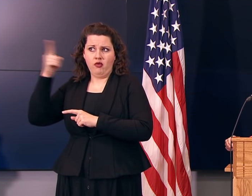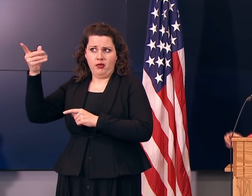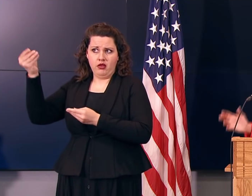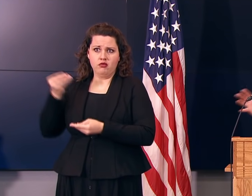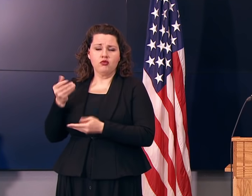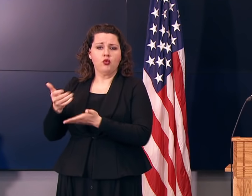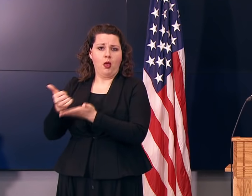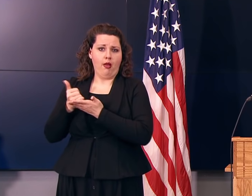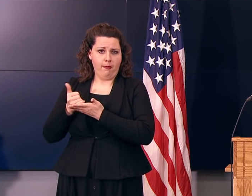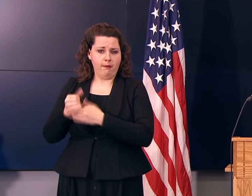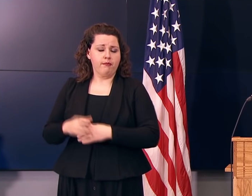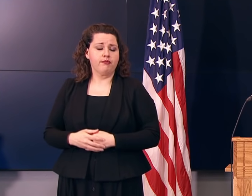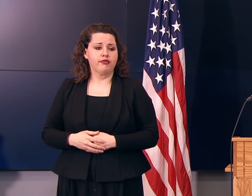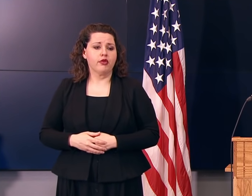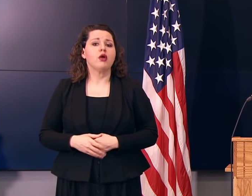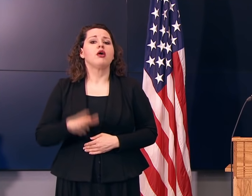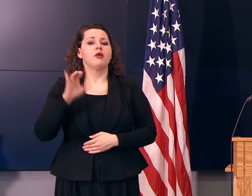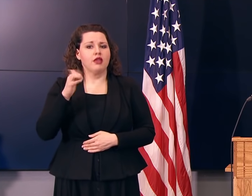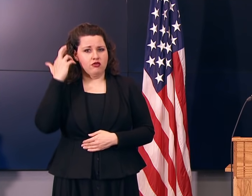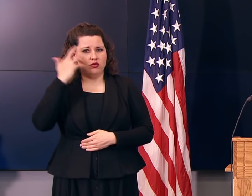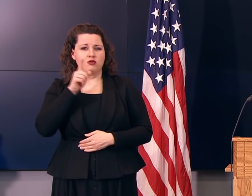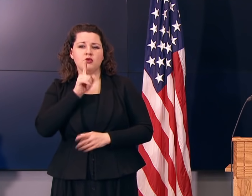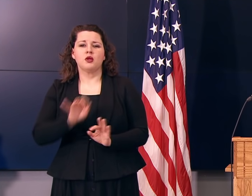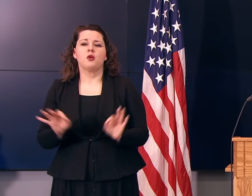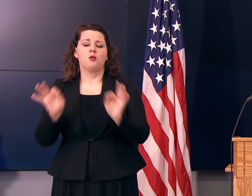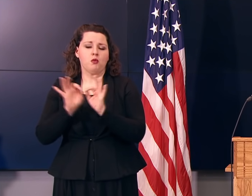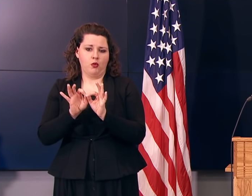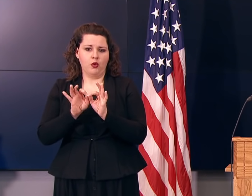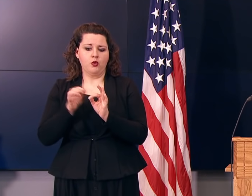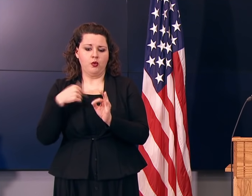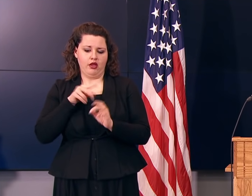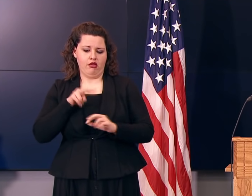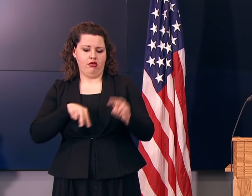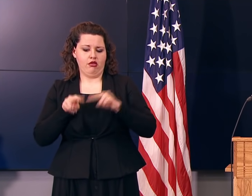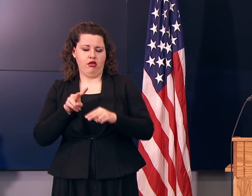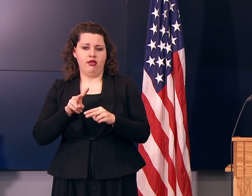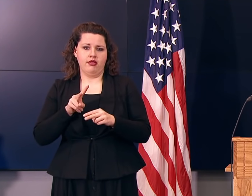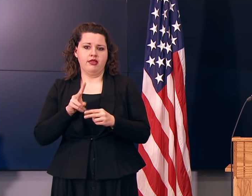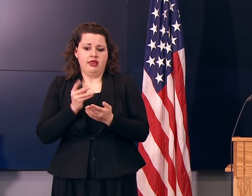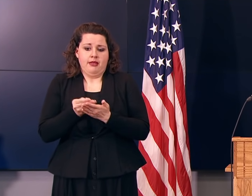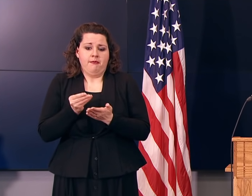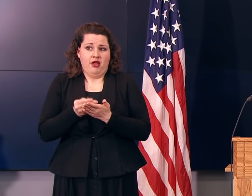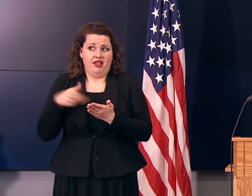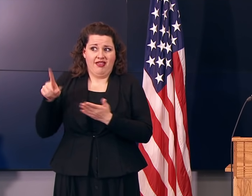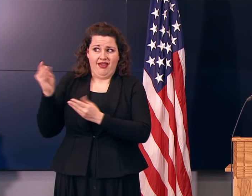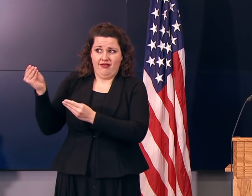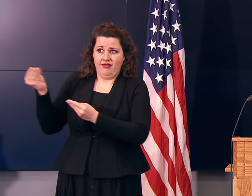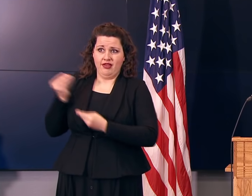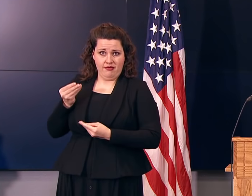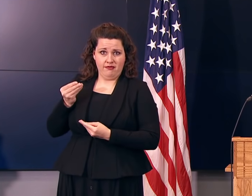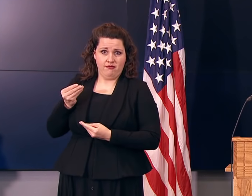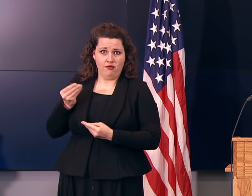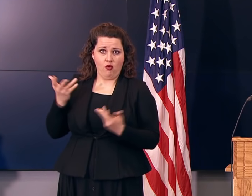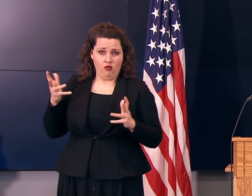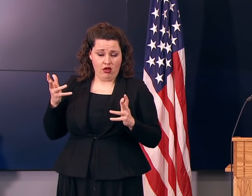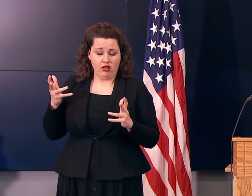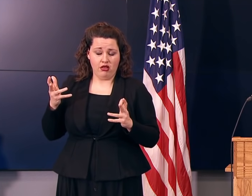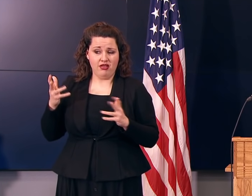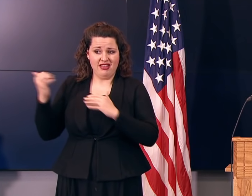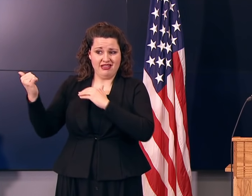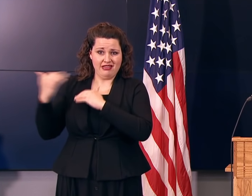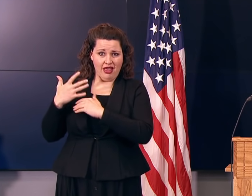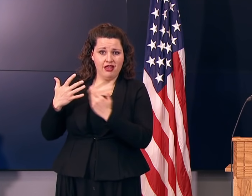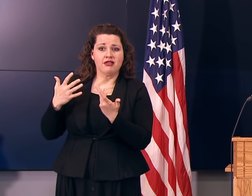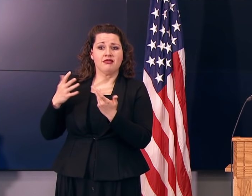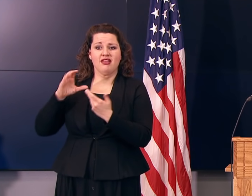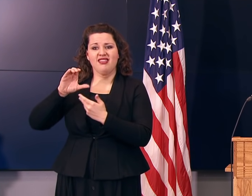this? Well, that's why I think it's important that we take a look at how we can use the money that they've already sent to the states and the money that they put